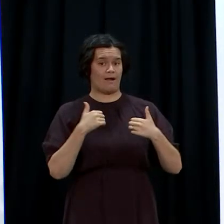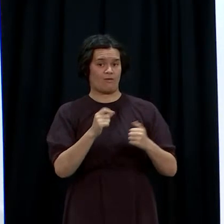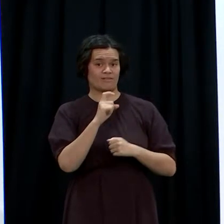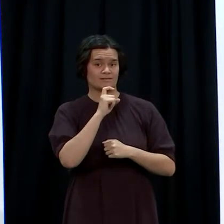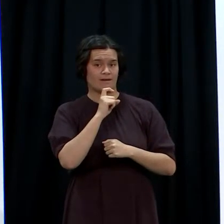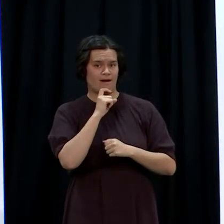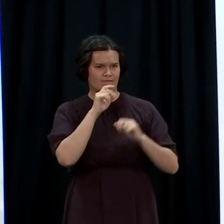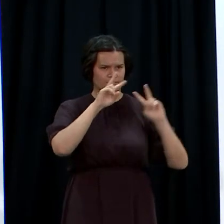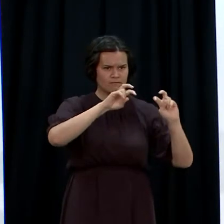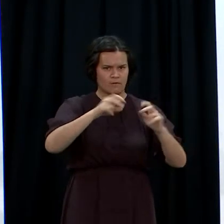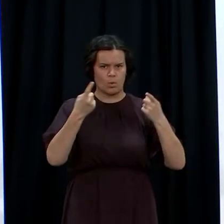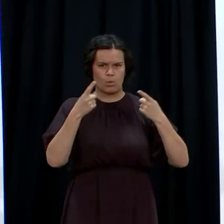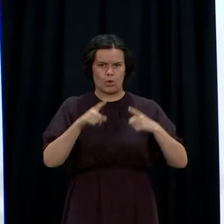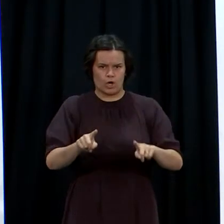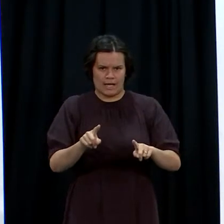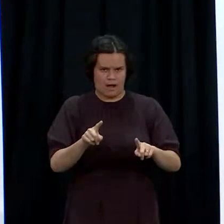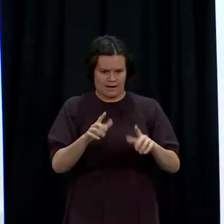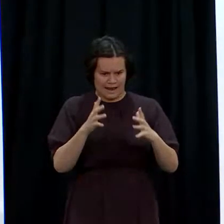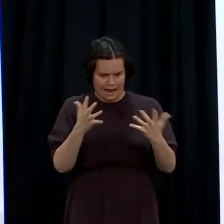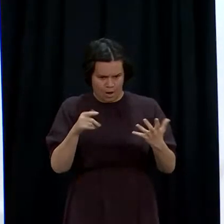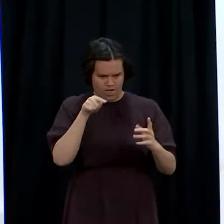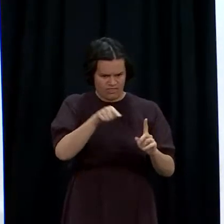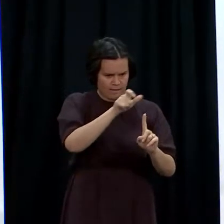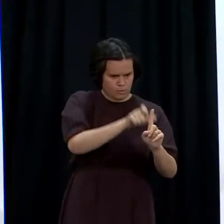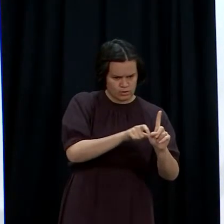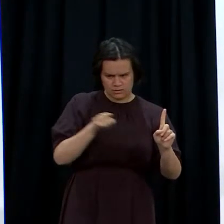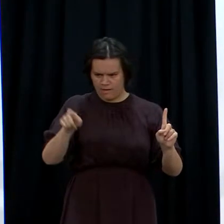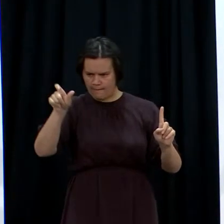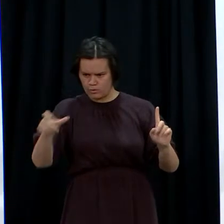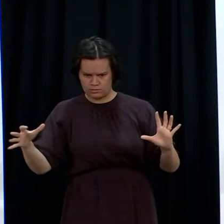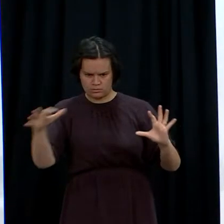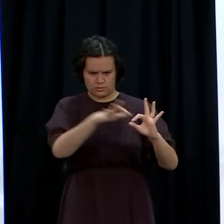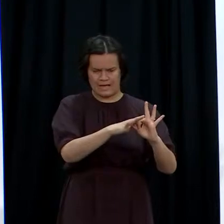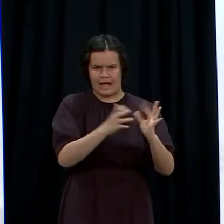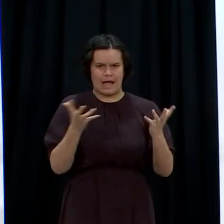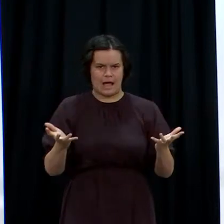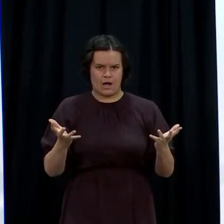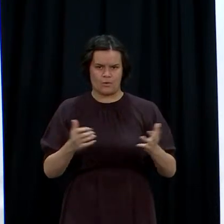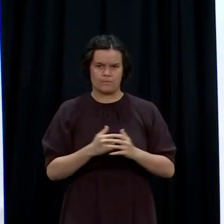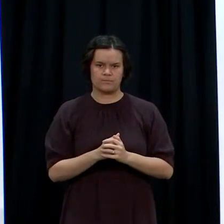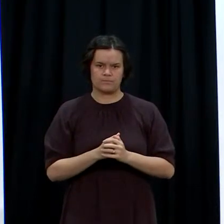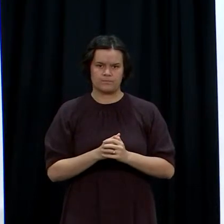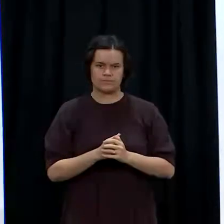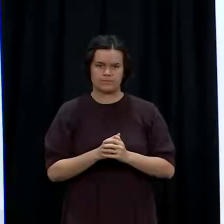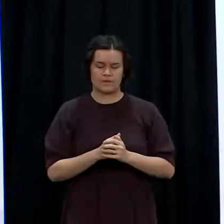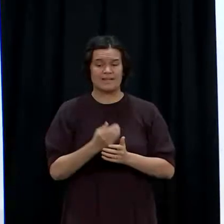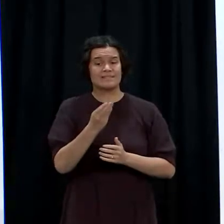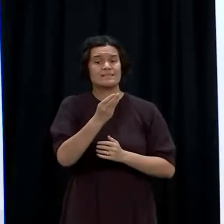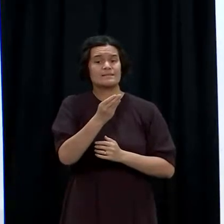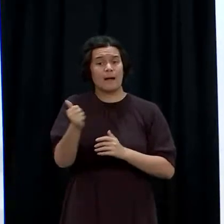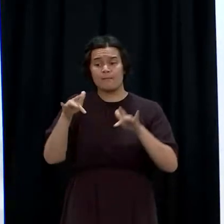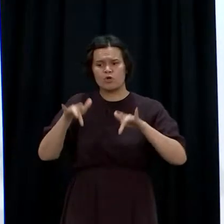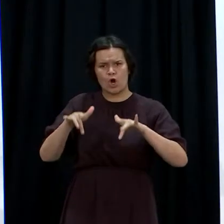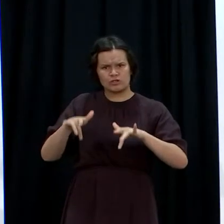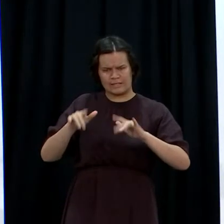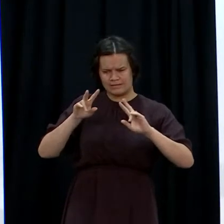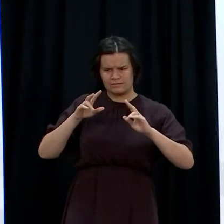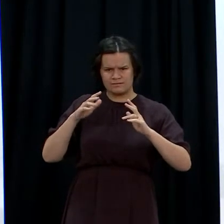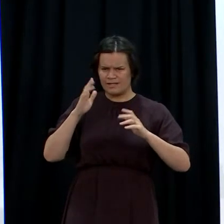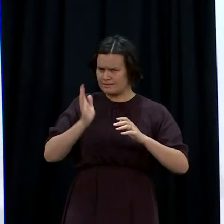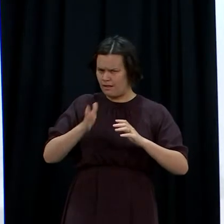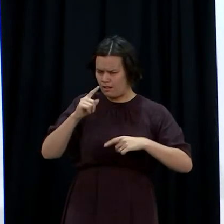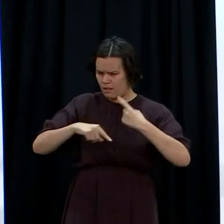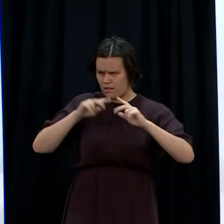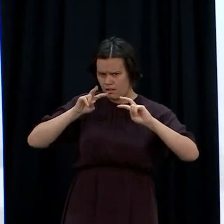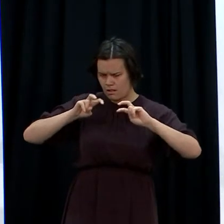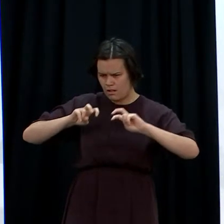cases. Of the unlinked cases, there is a small number, which are the ones that are being investigated very thoroughly, and that includes the 2 cases that